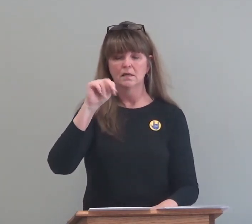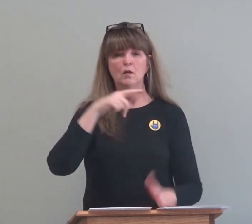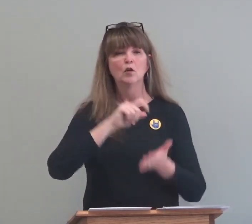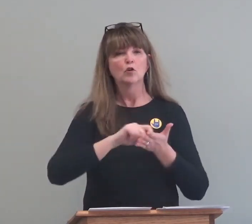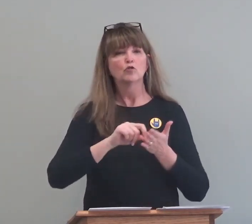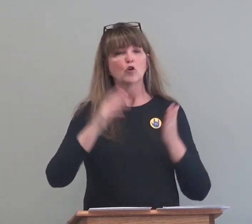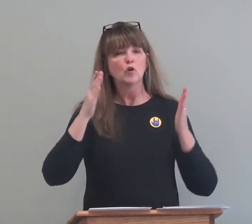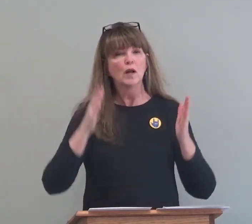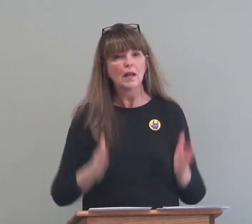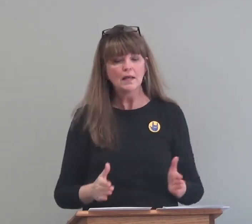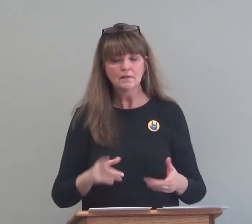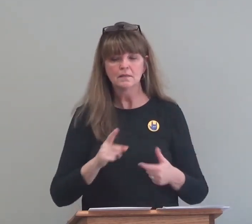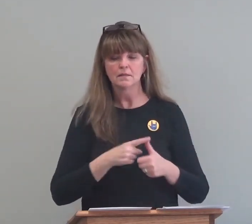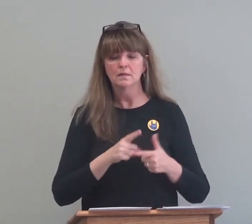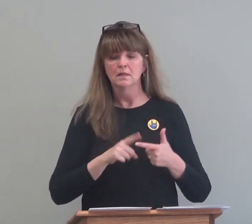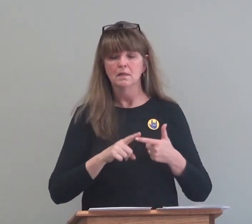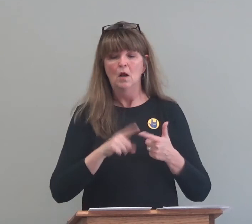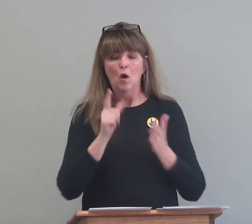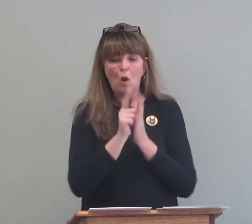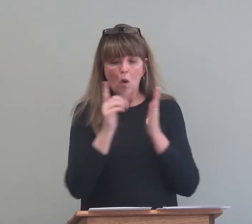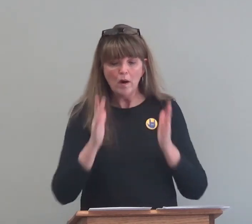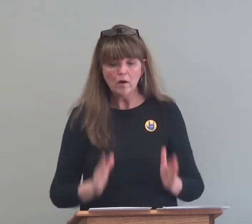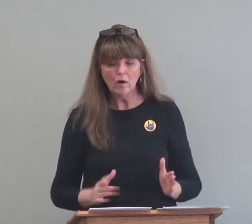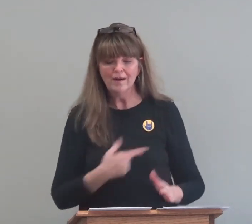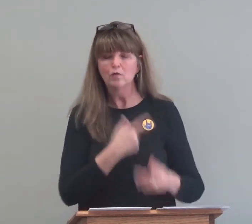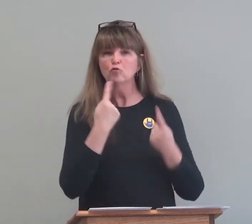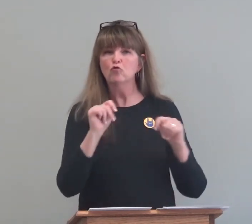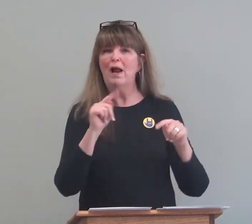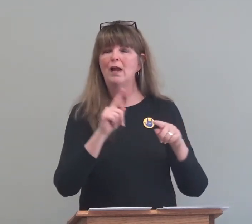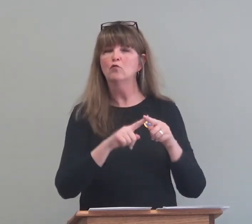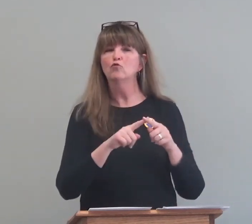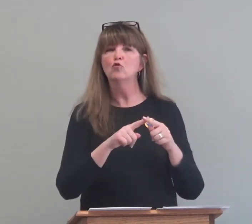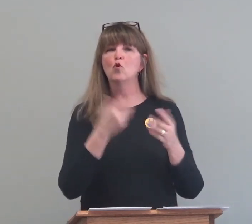Morrison was a journalist and an attorney